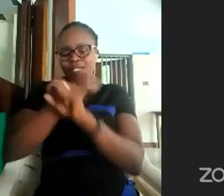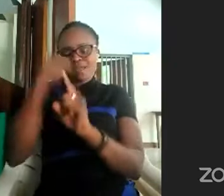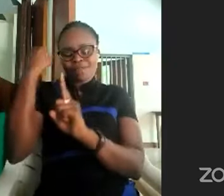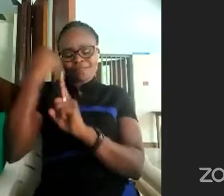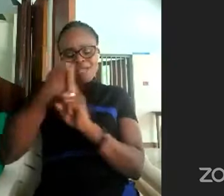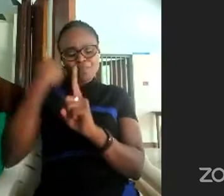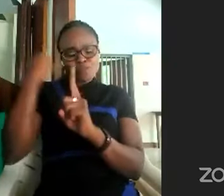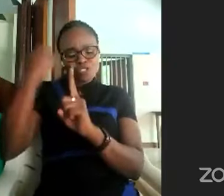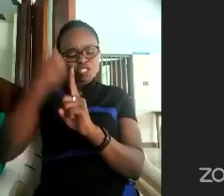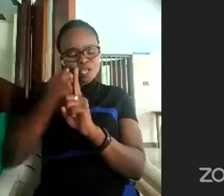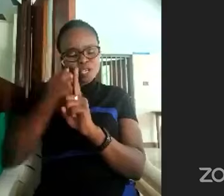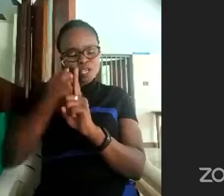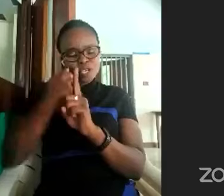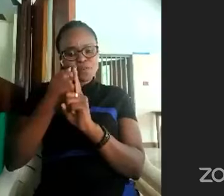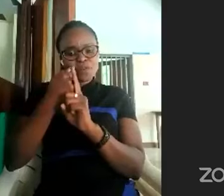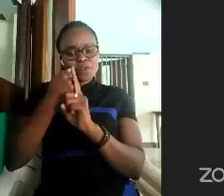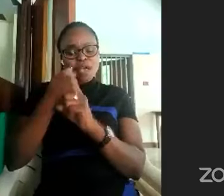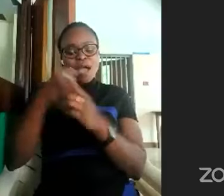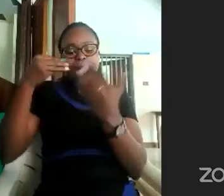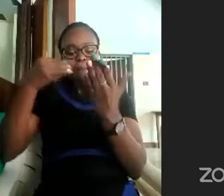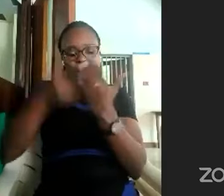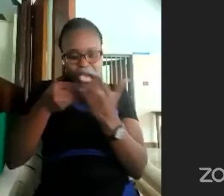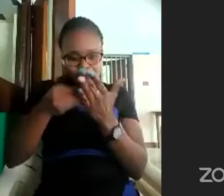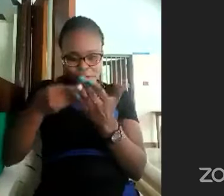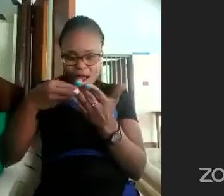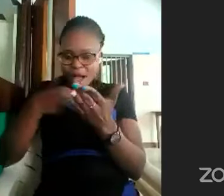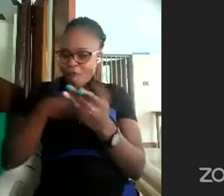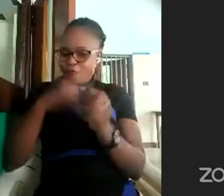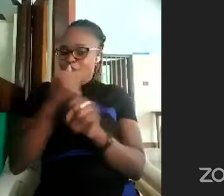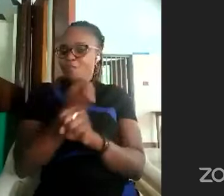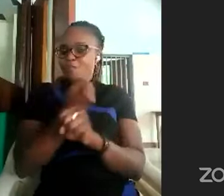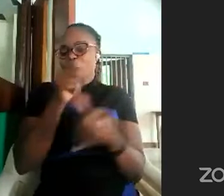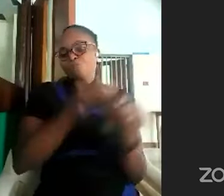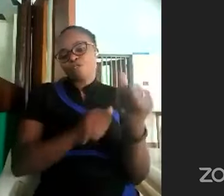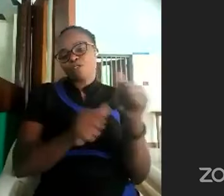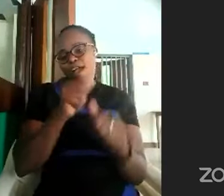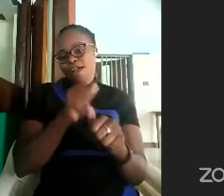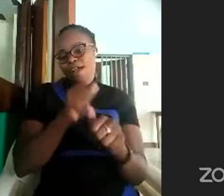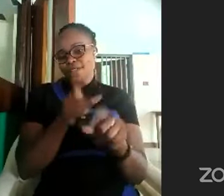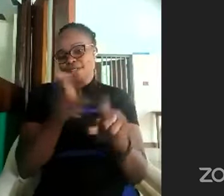and there is nothing they can do. And I was even warned not to talk about it leaving that place.